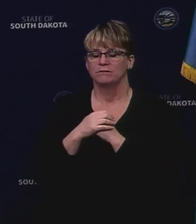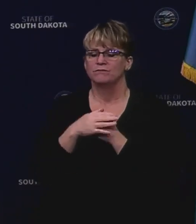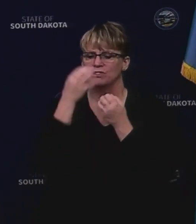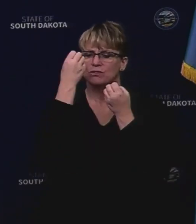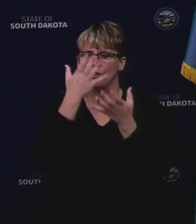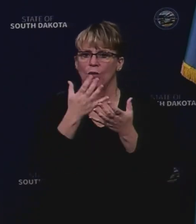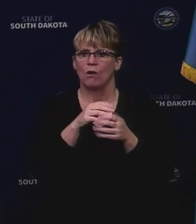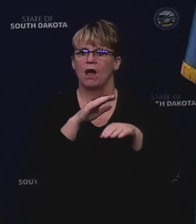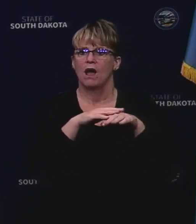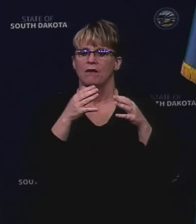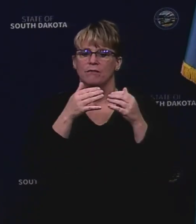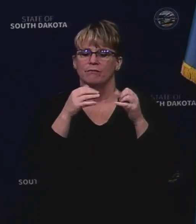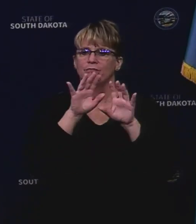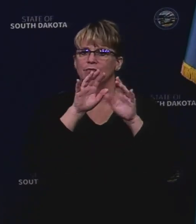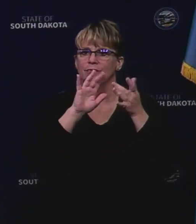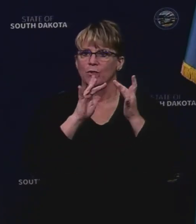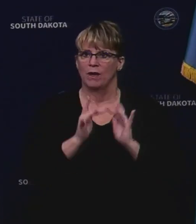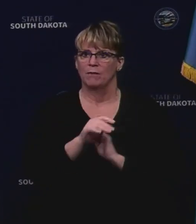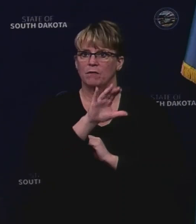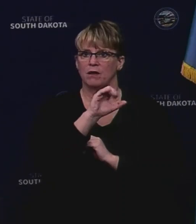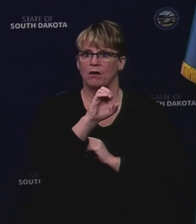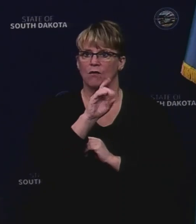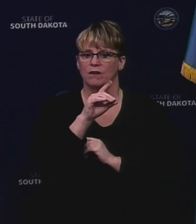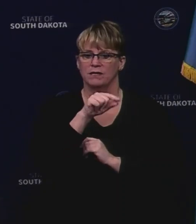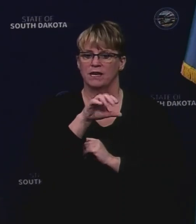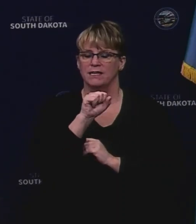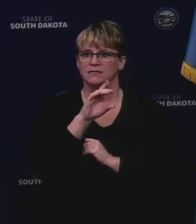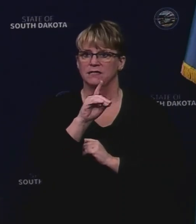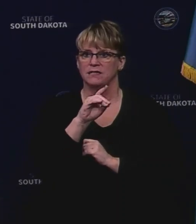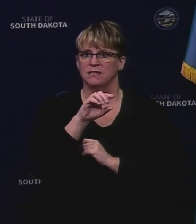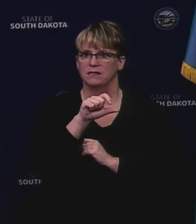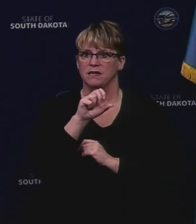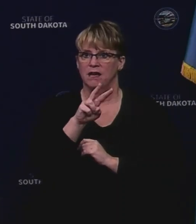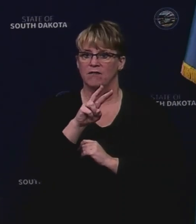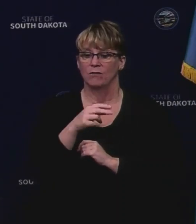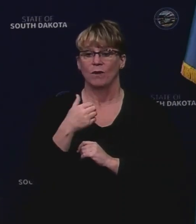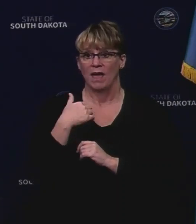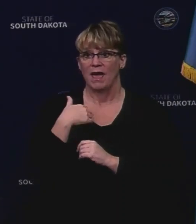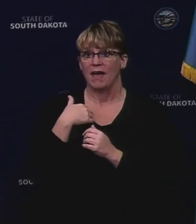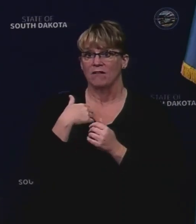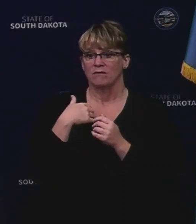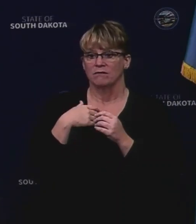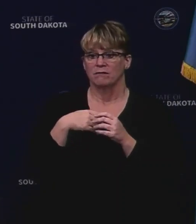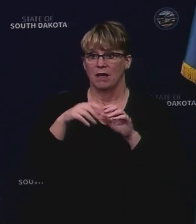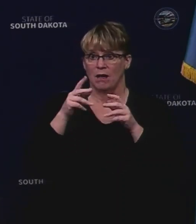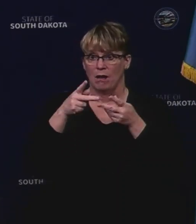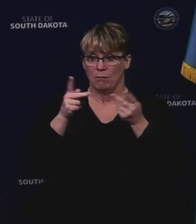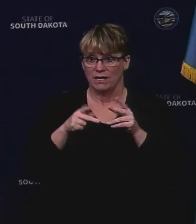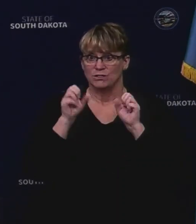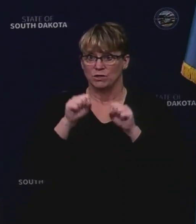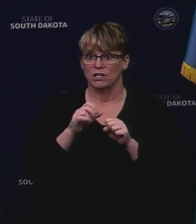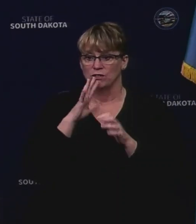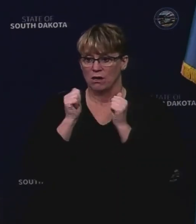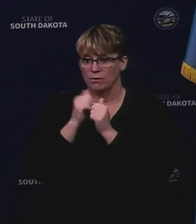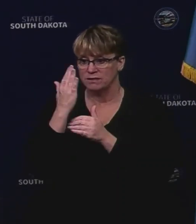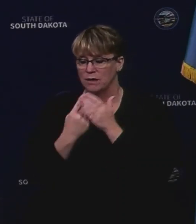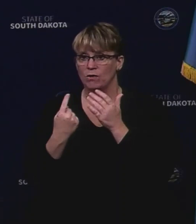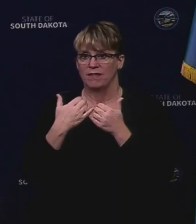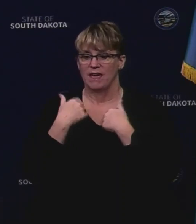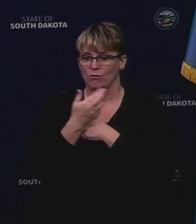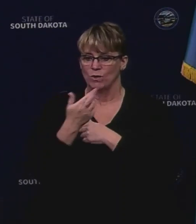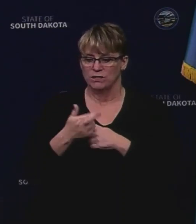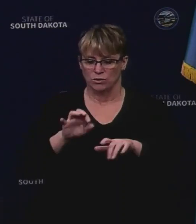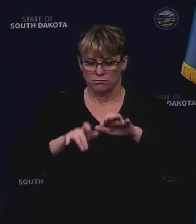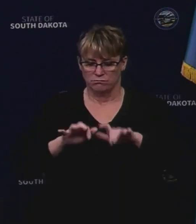the covid.sd.gov website, there are resources. There is a place you can go to talk to someone that